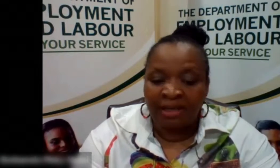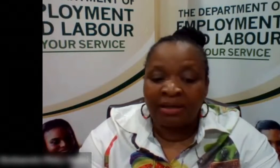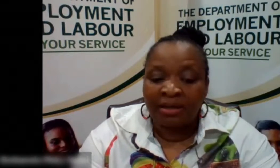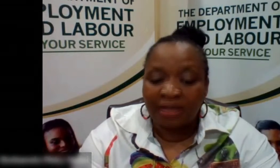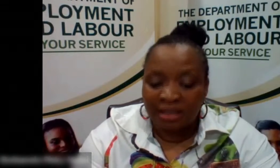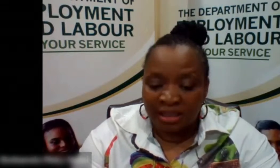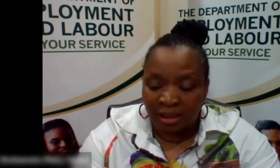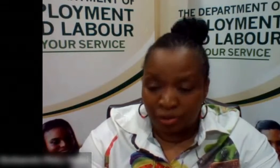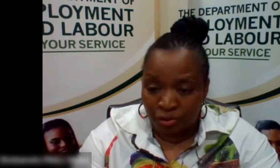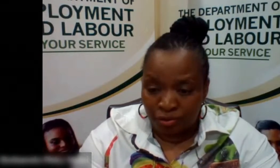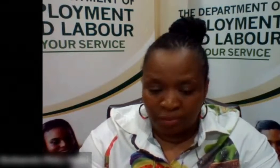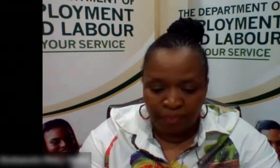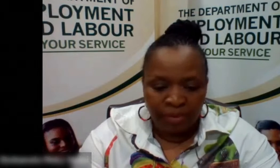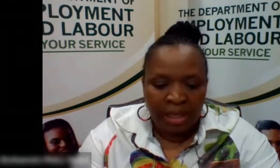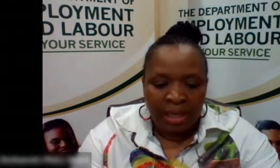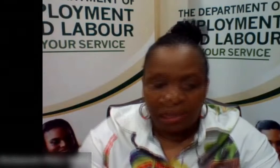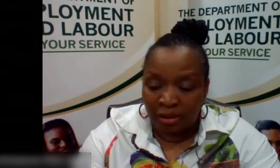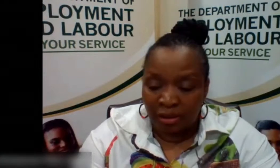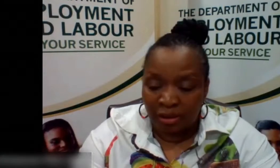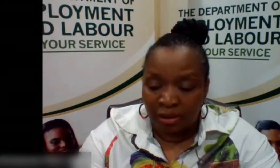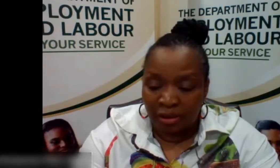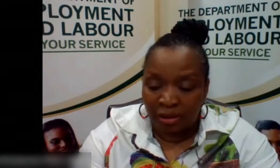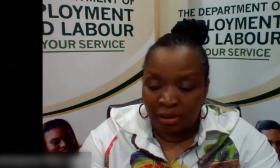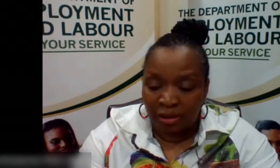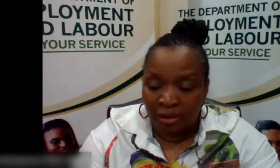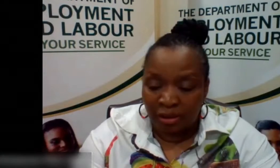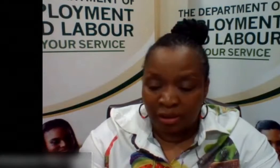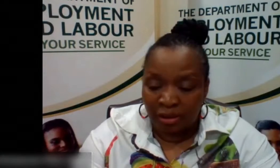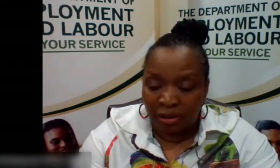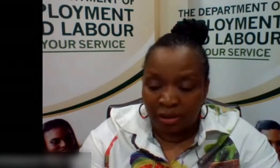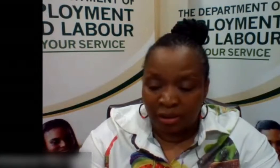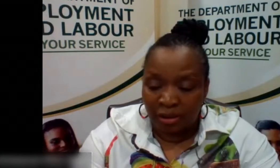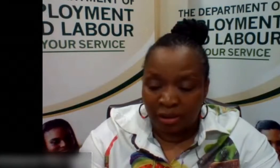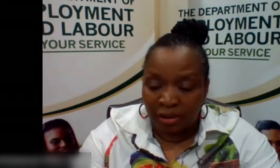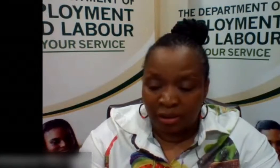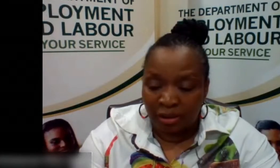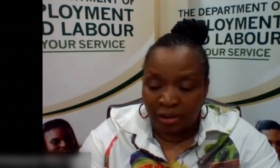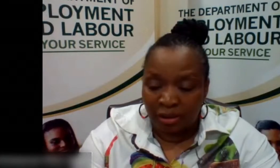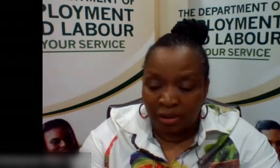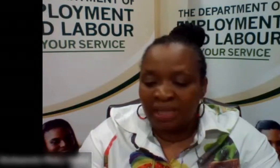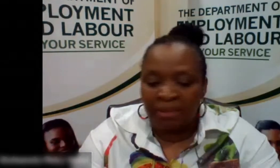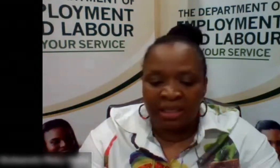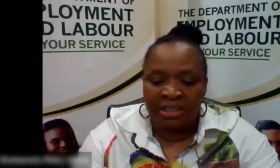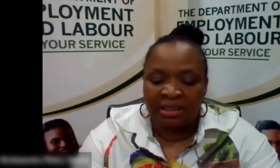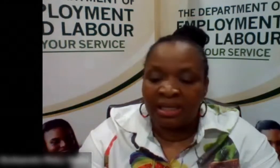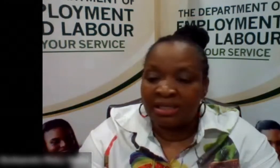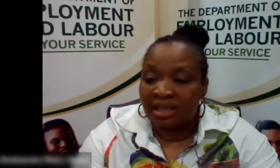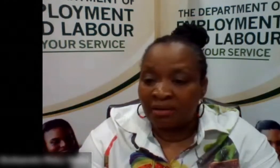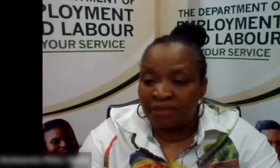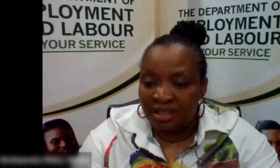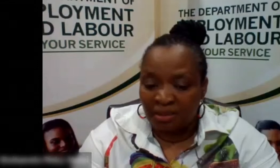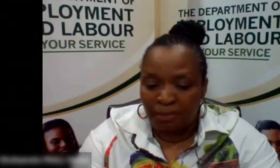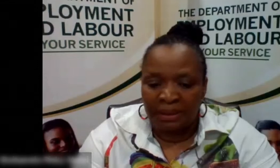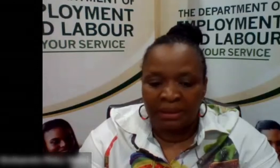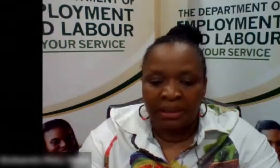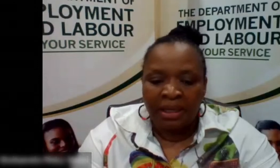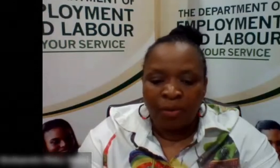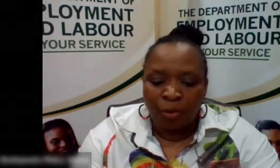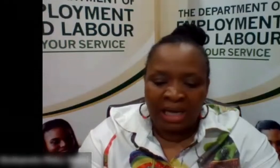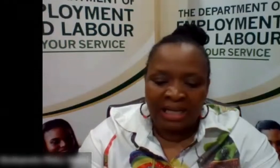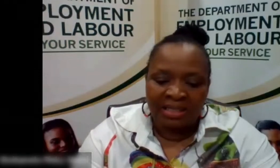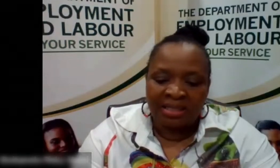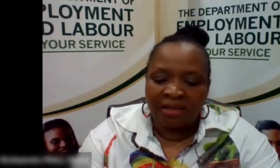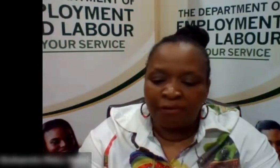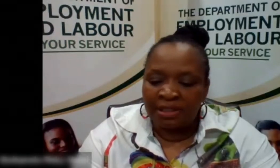a critical role. So in most instances, the right attitude, determination, and self-discipline